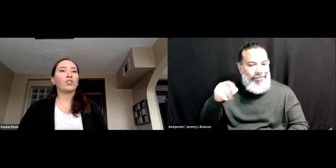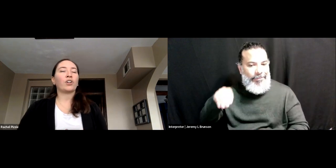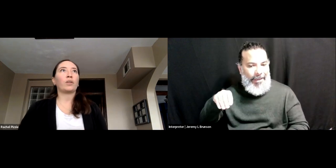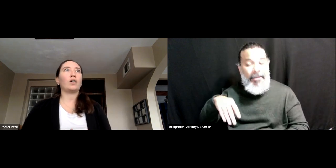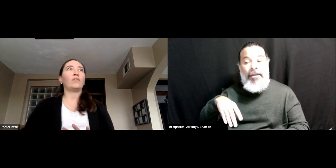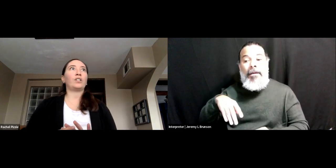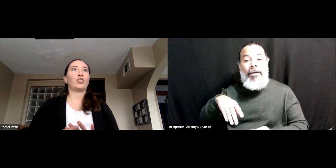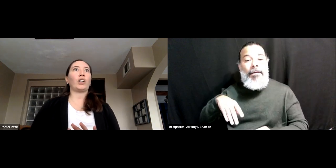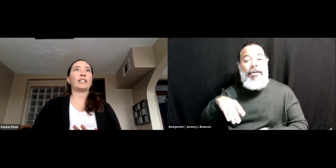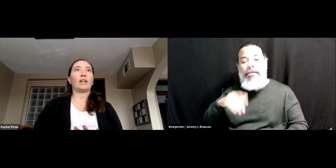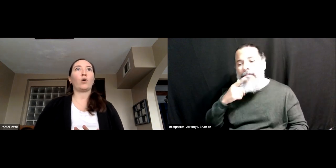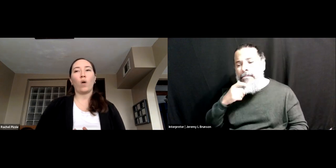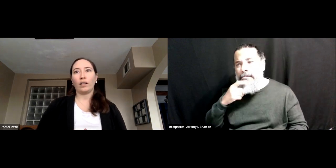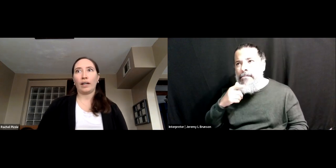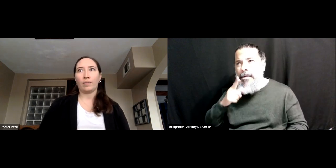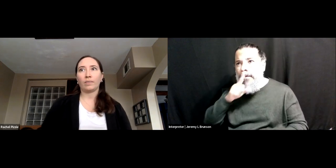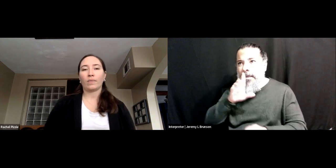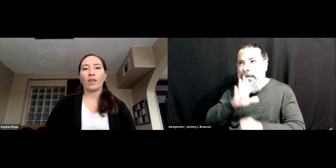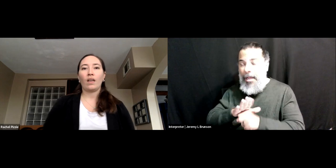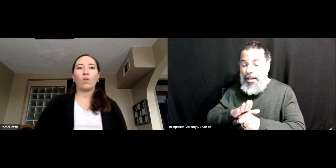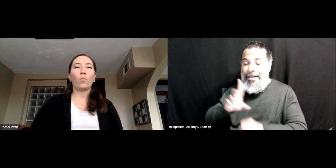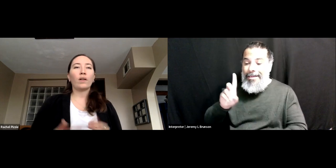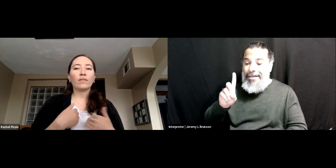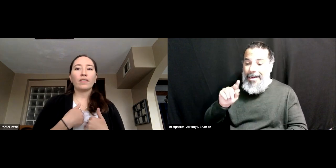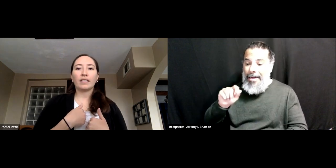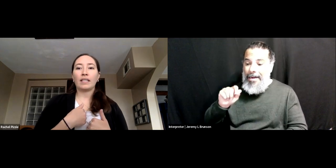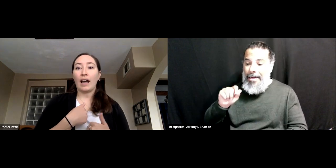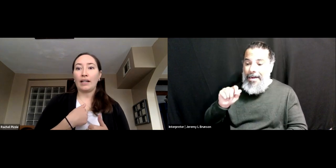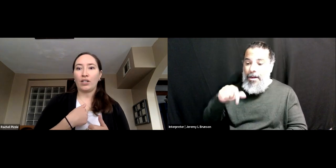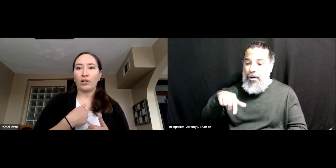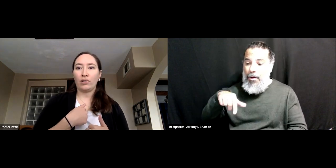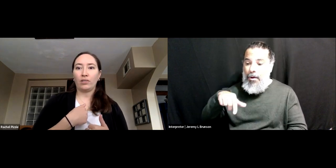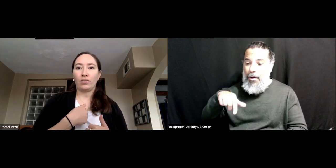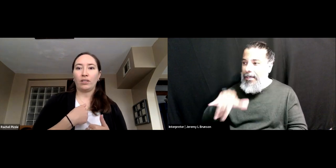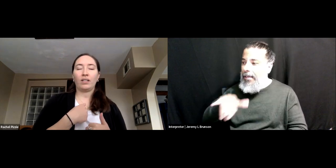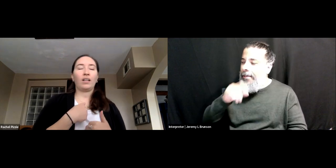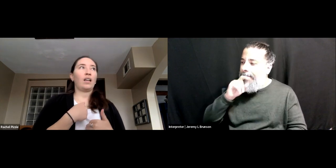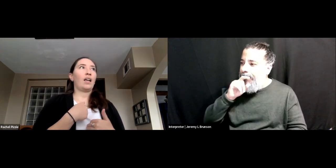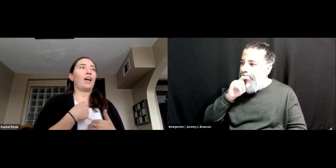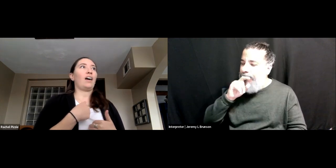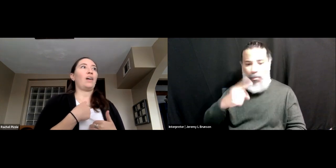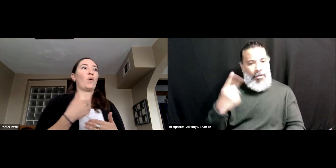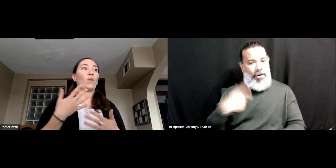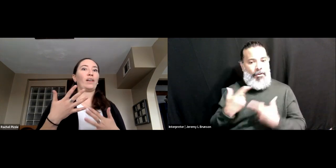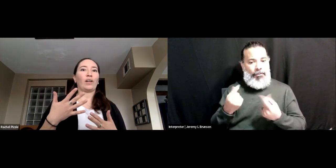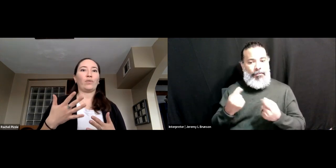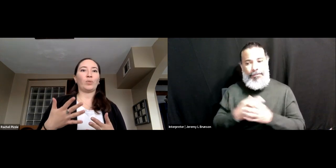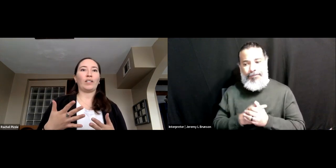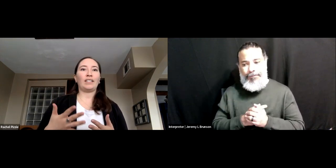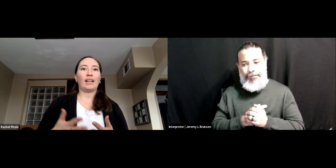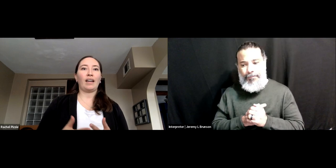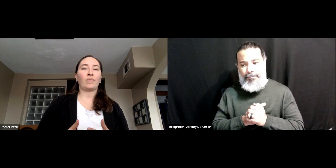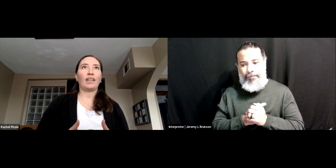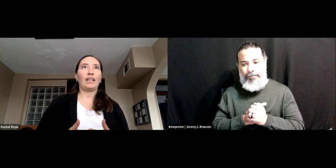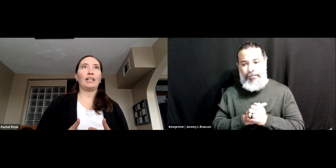Otherwise, in terms of ensuring data quality, one of the things that I do when I look at